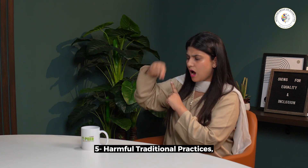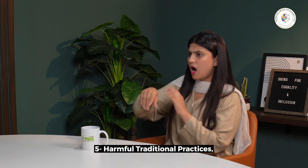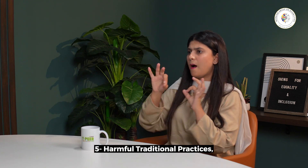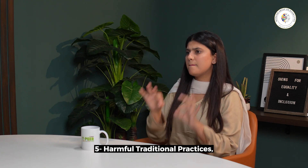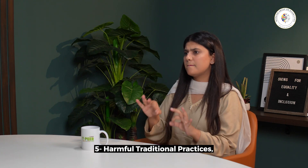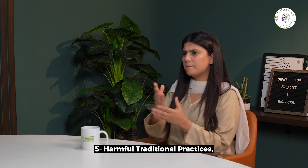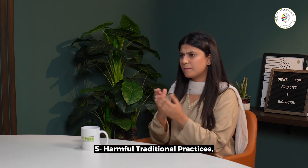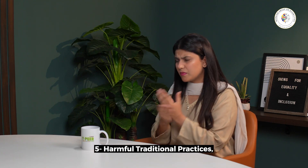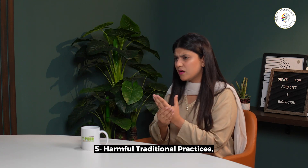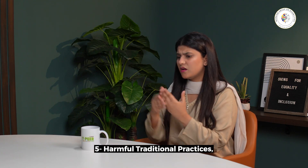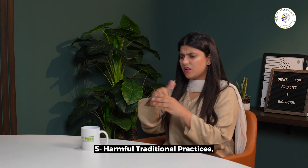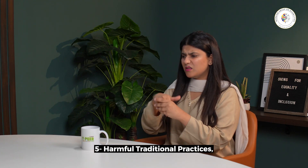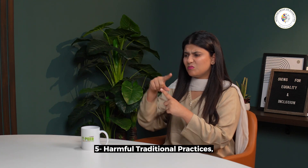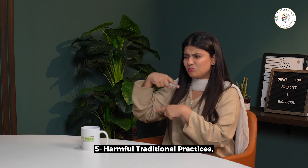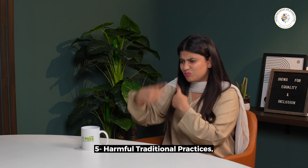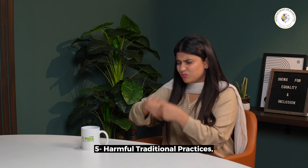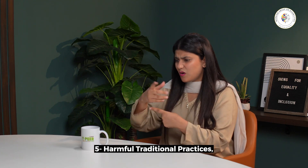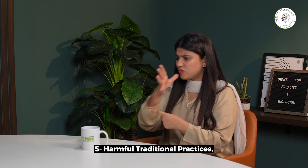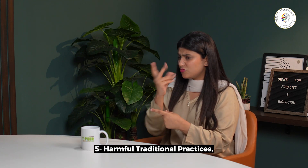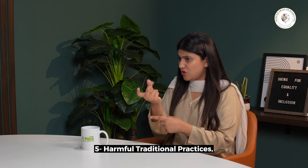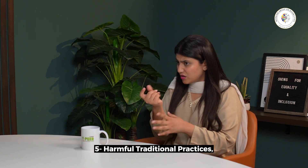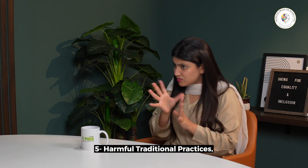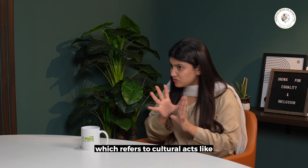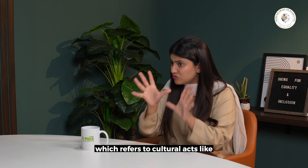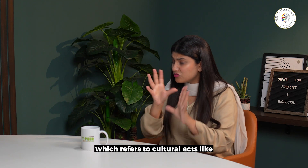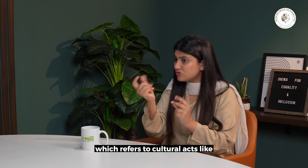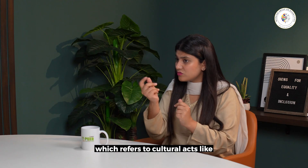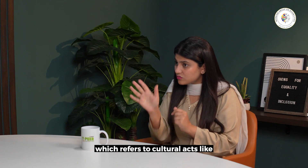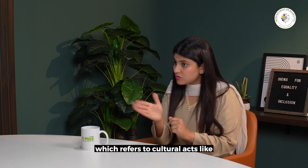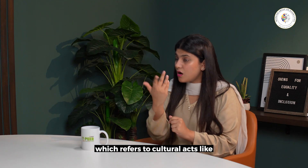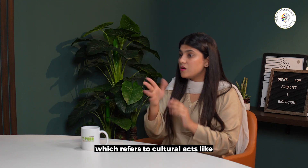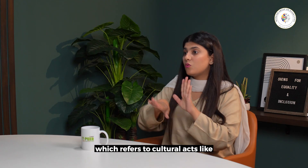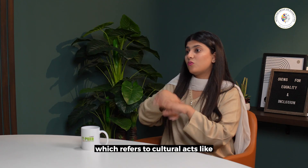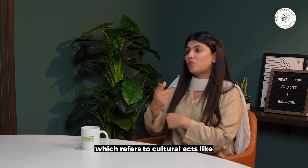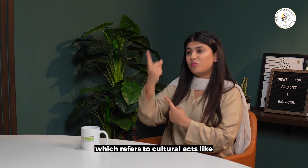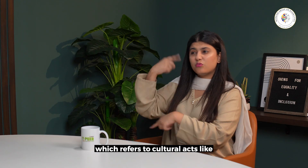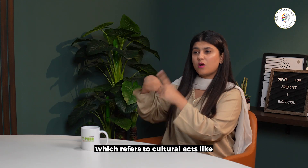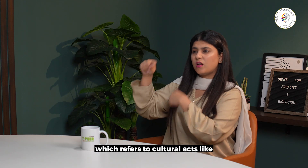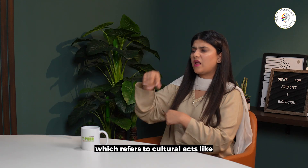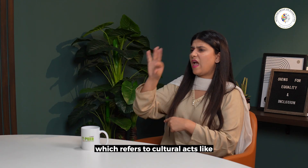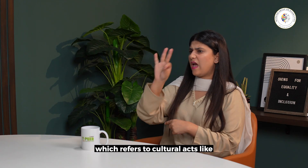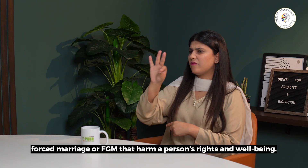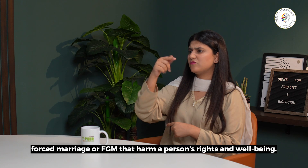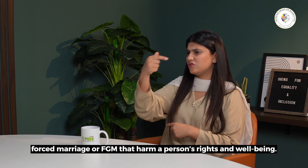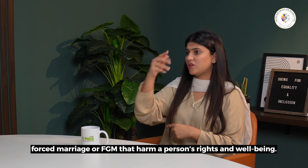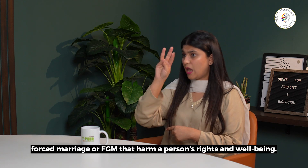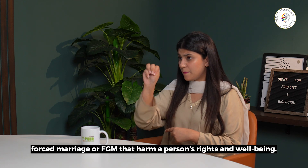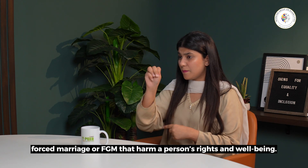Fifth, harmful traditional practices, which refers to cultural acts like forced marriage